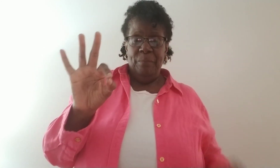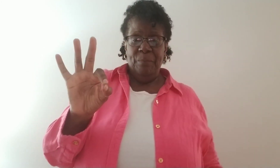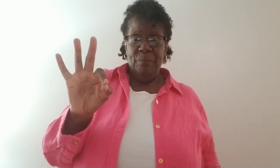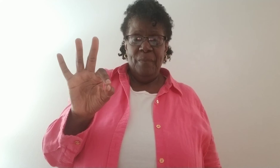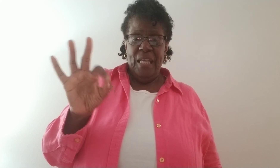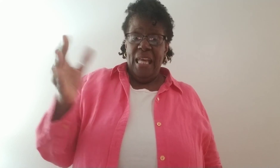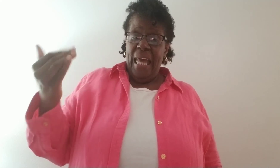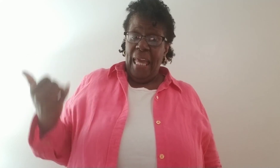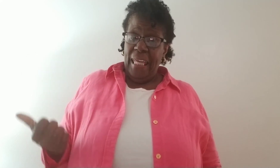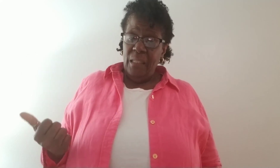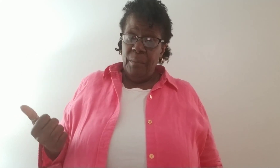3,359,569.